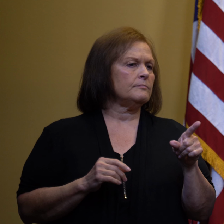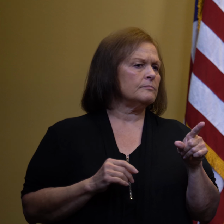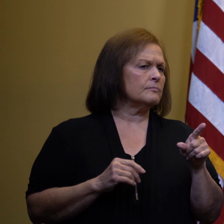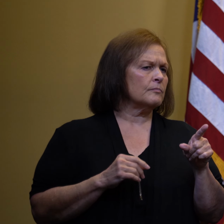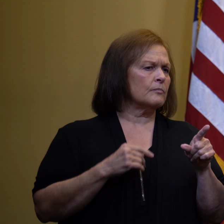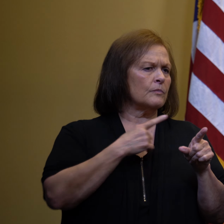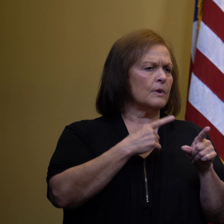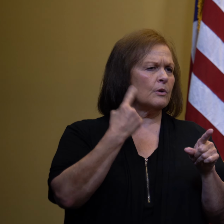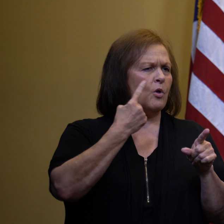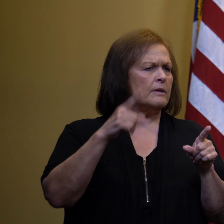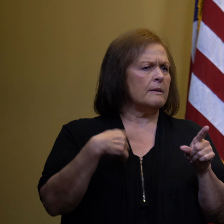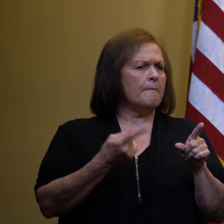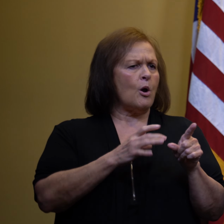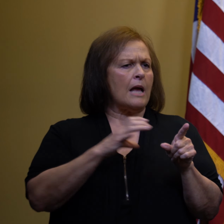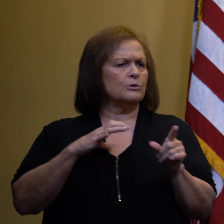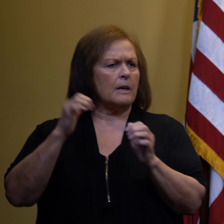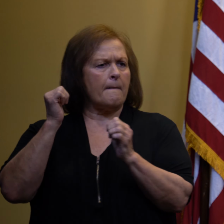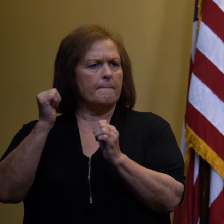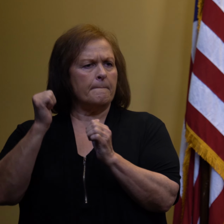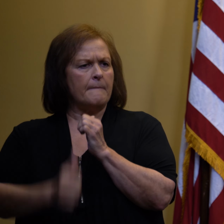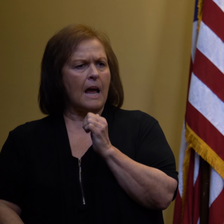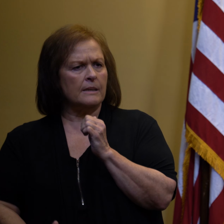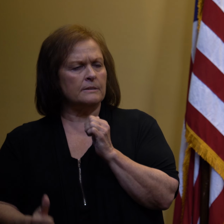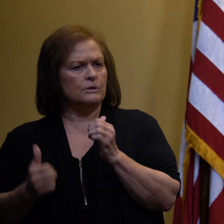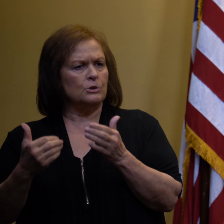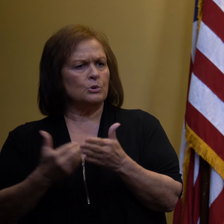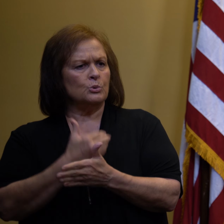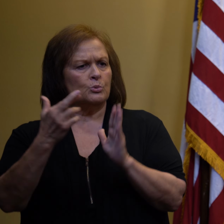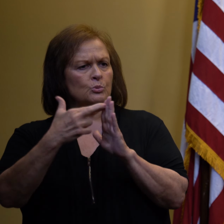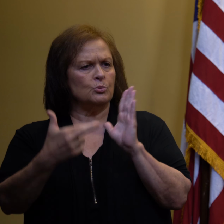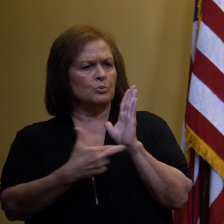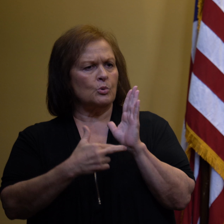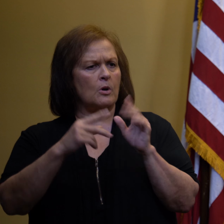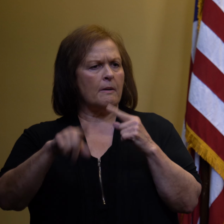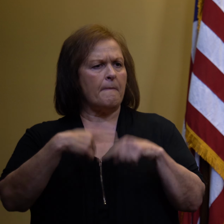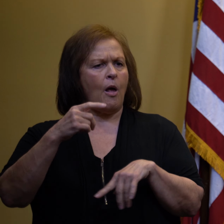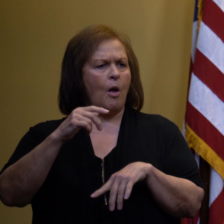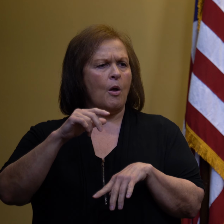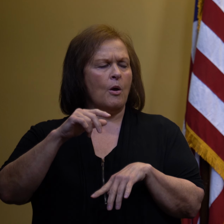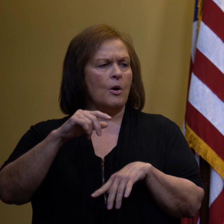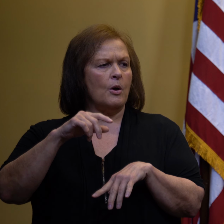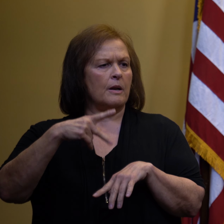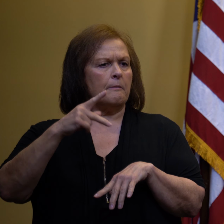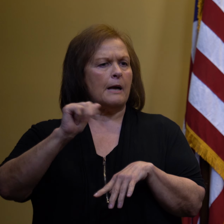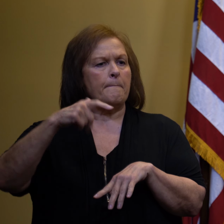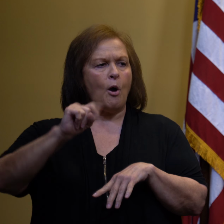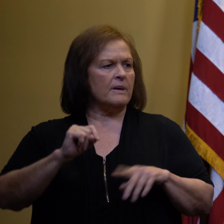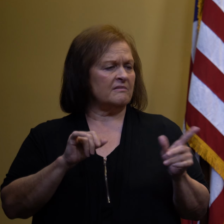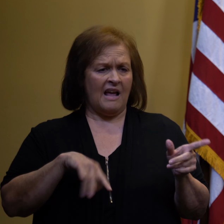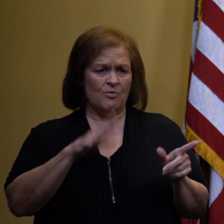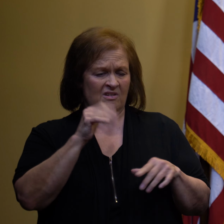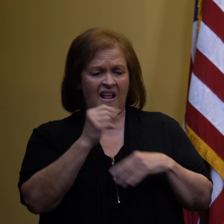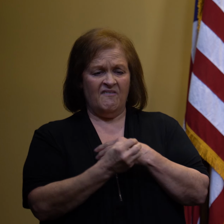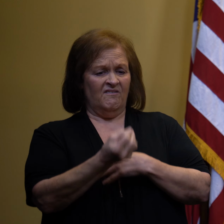Madam Mayor, your thoughts on council passing new guidelines as far as how to use the pentabla? Well, that will not have any impact